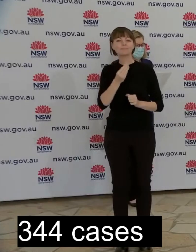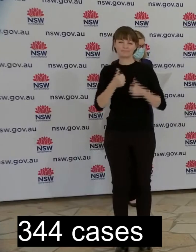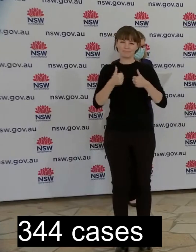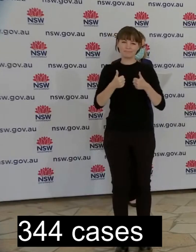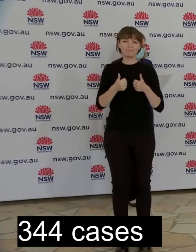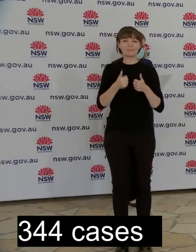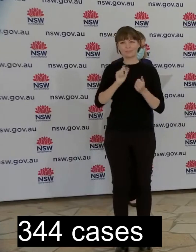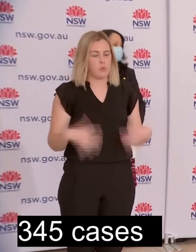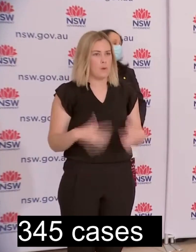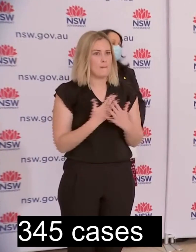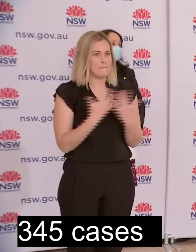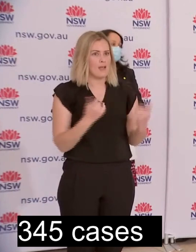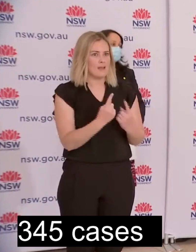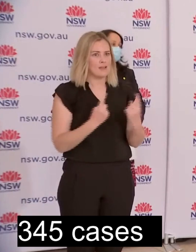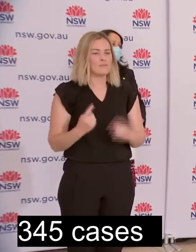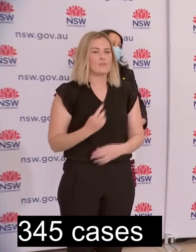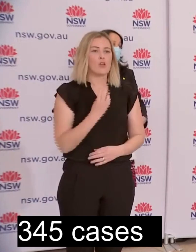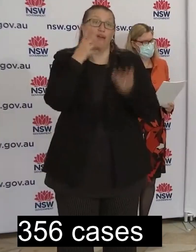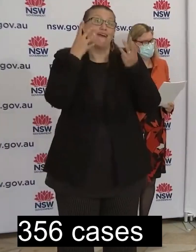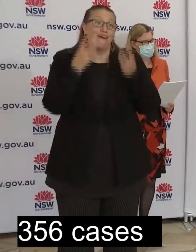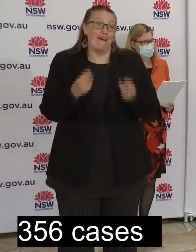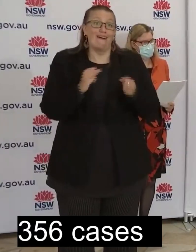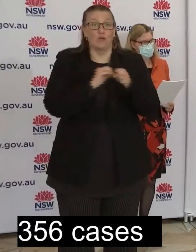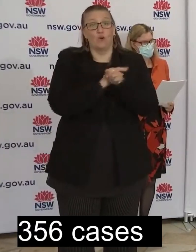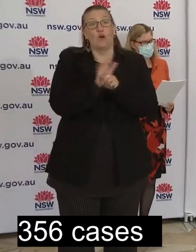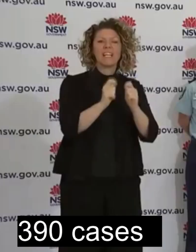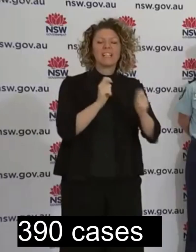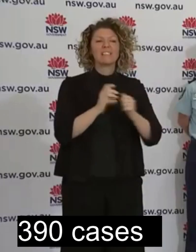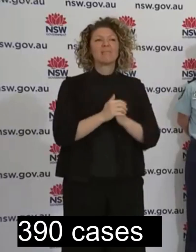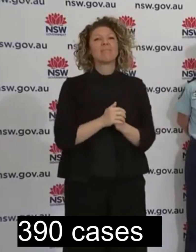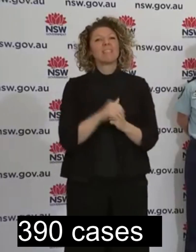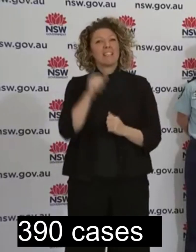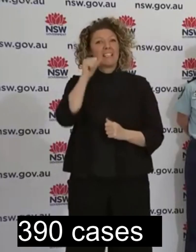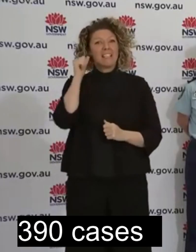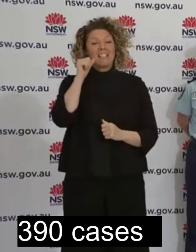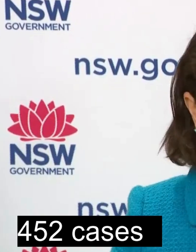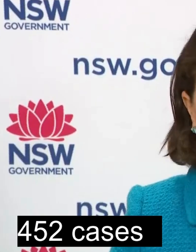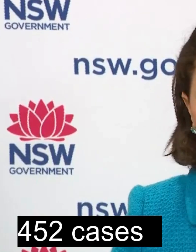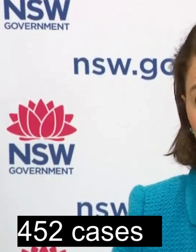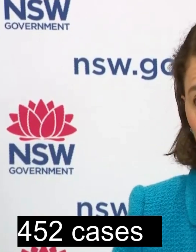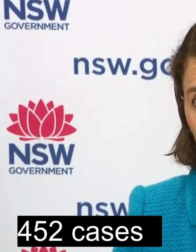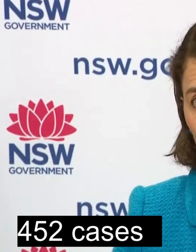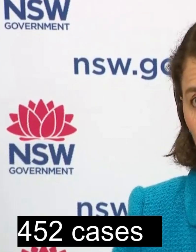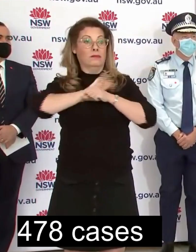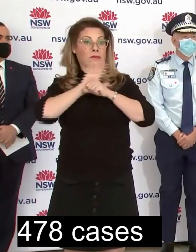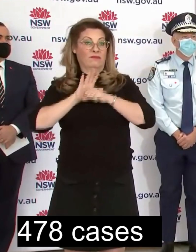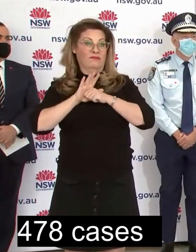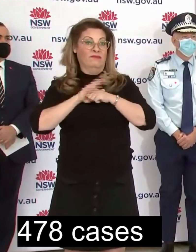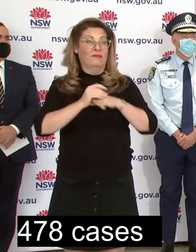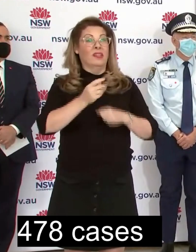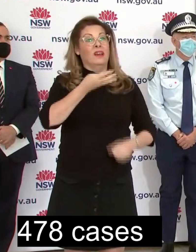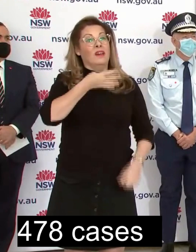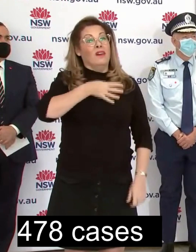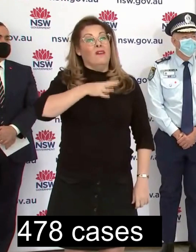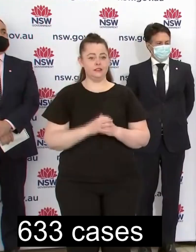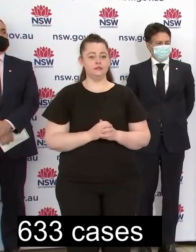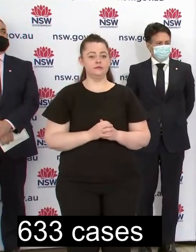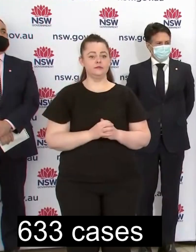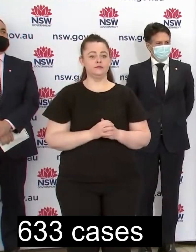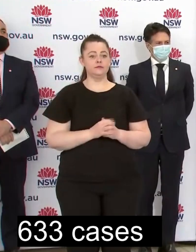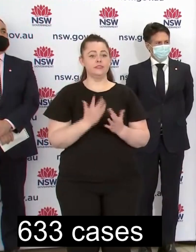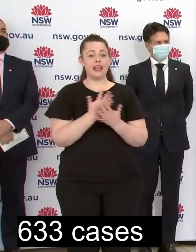291, 344, 345, 356, 390, 452,